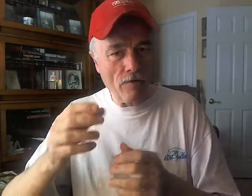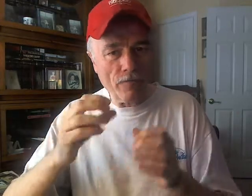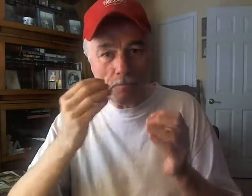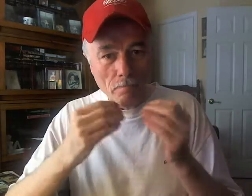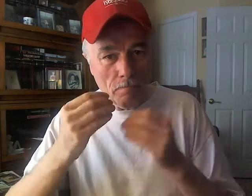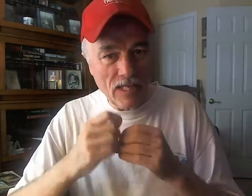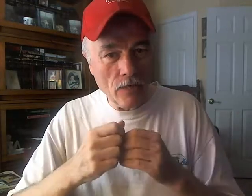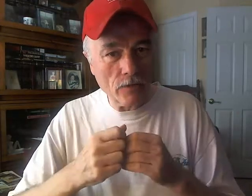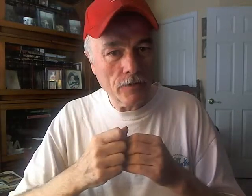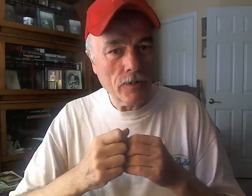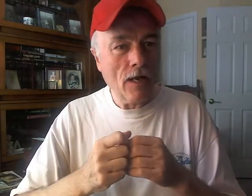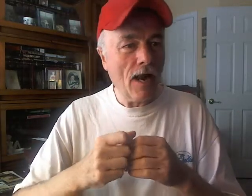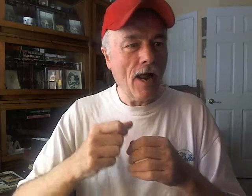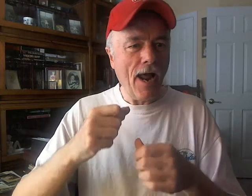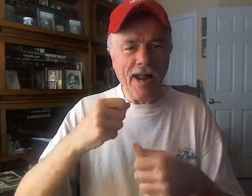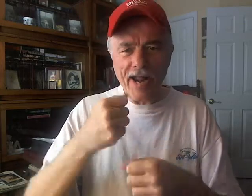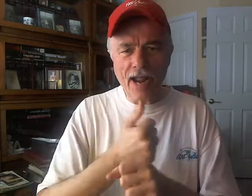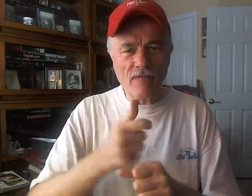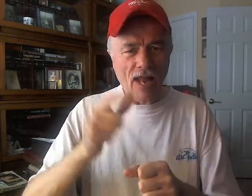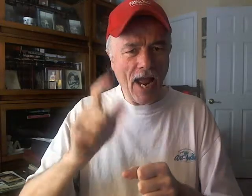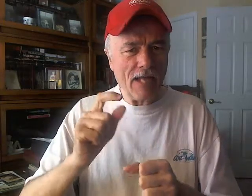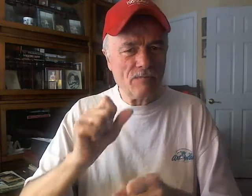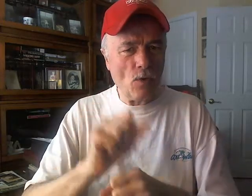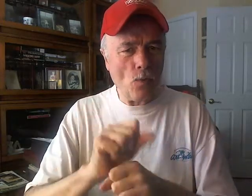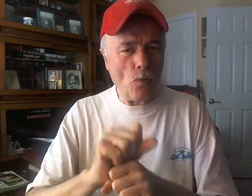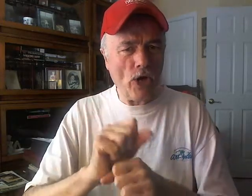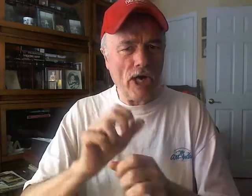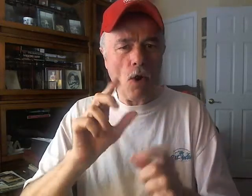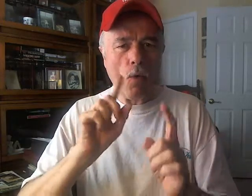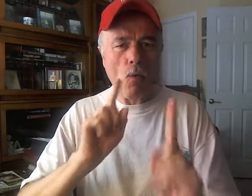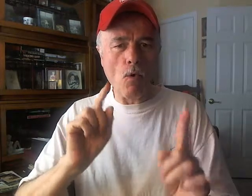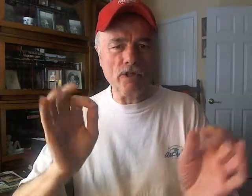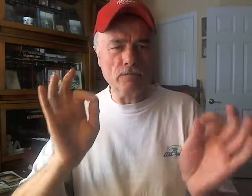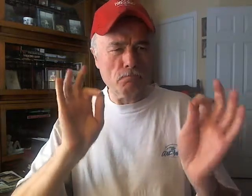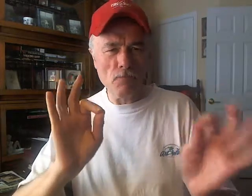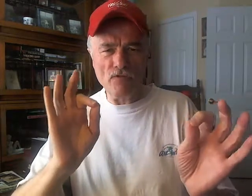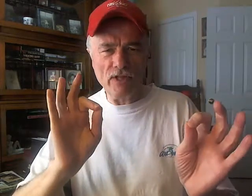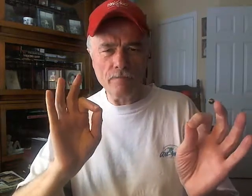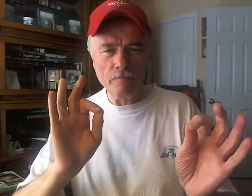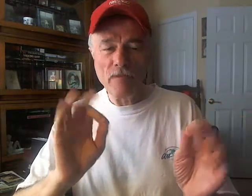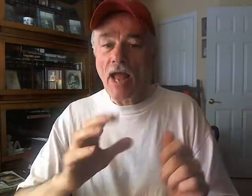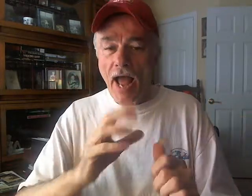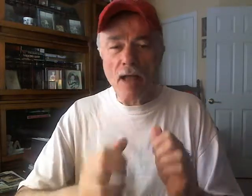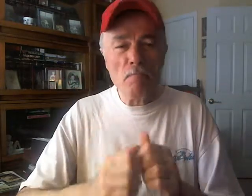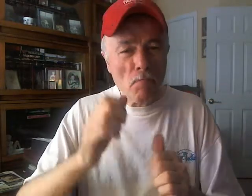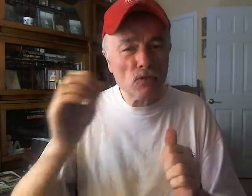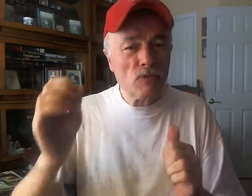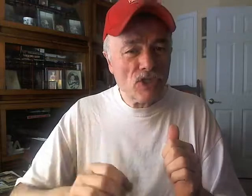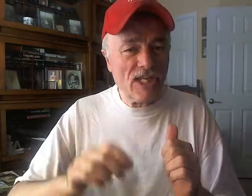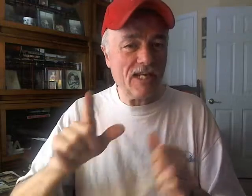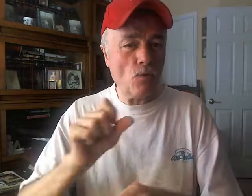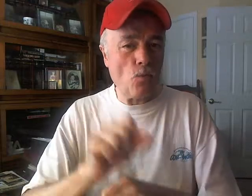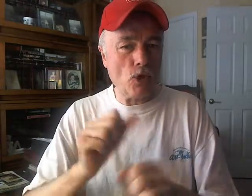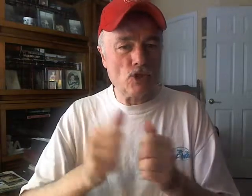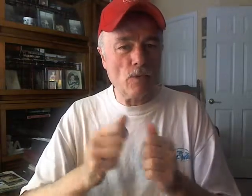the meal, and everything has been working or perfect. And most of the first week,